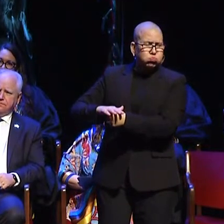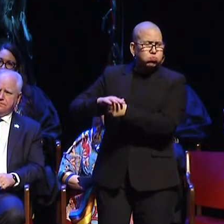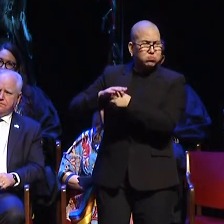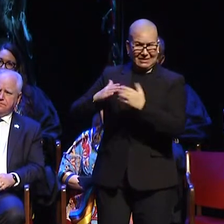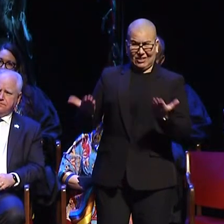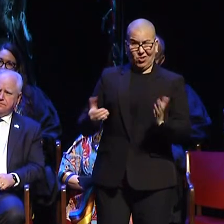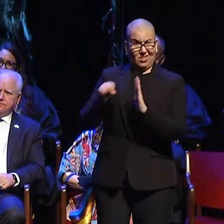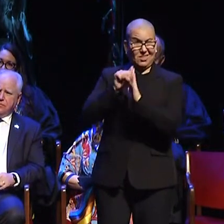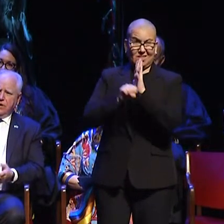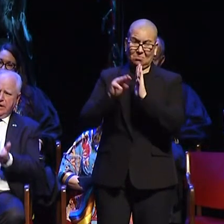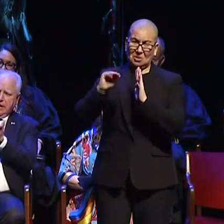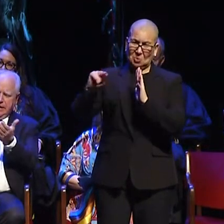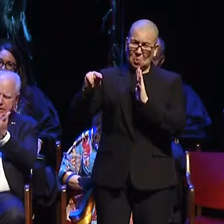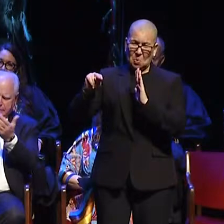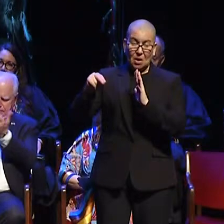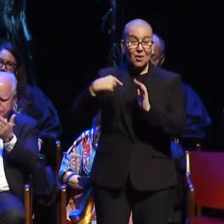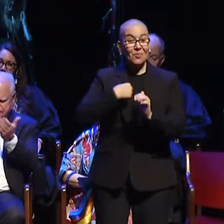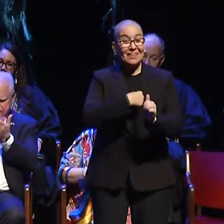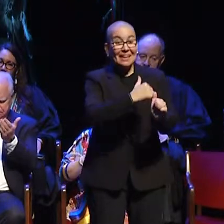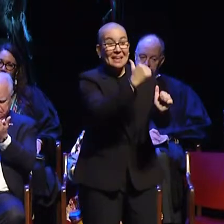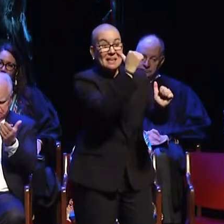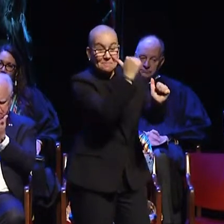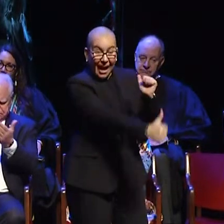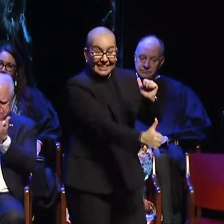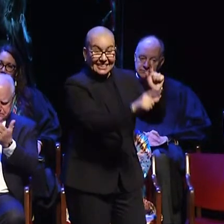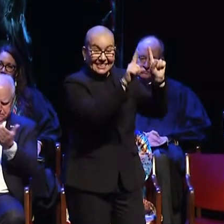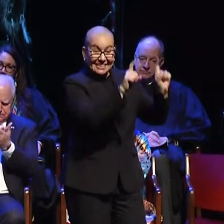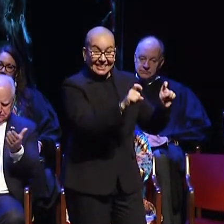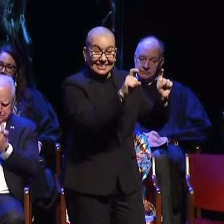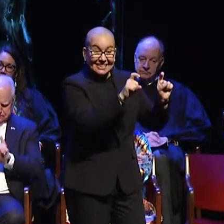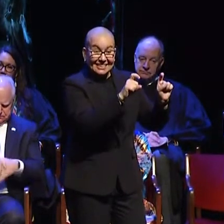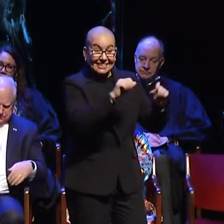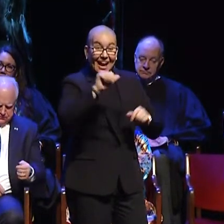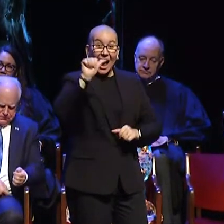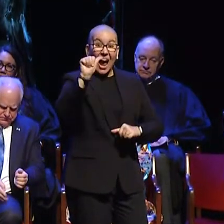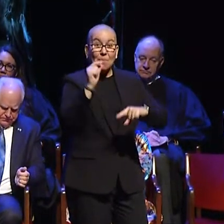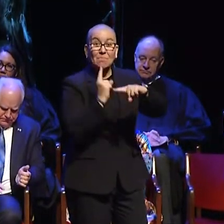we aced that test.